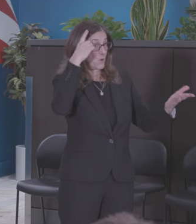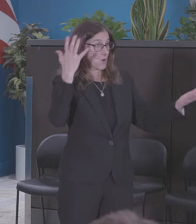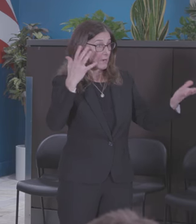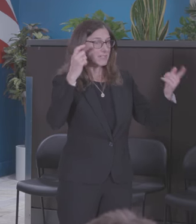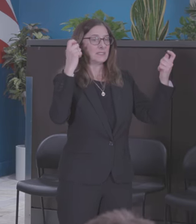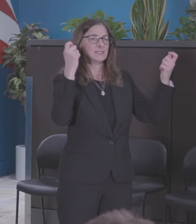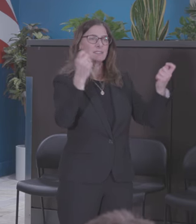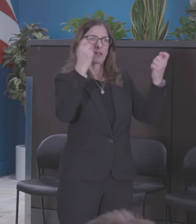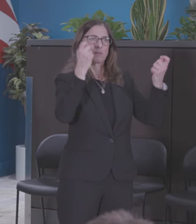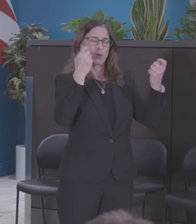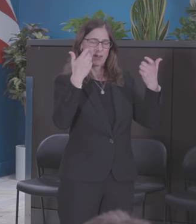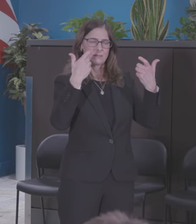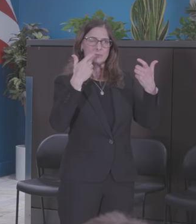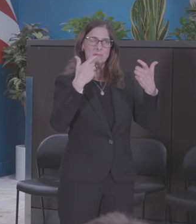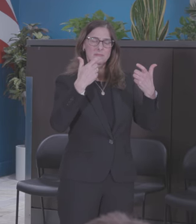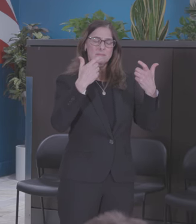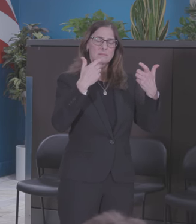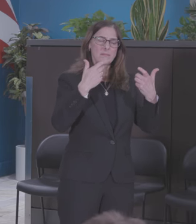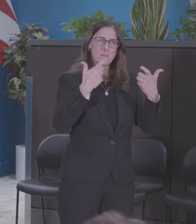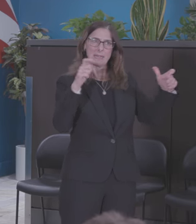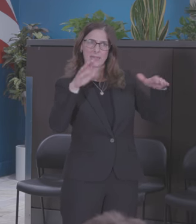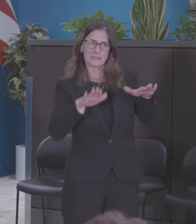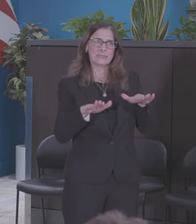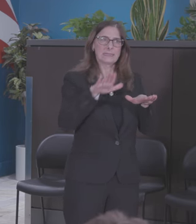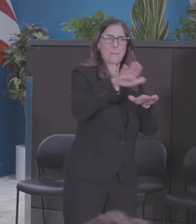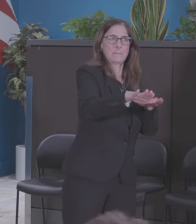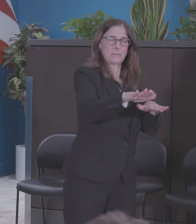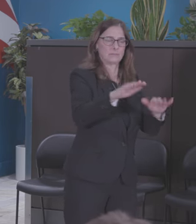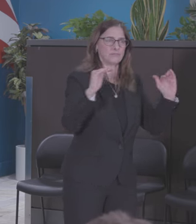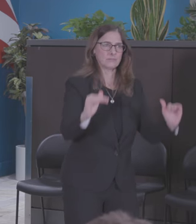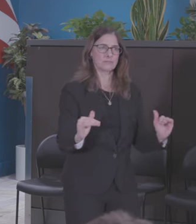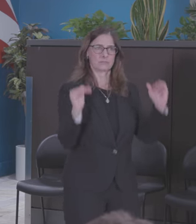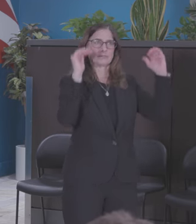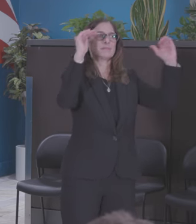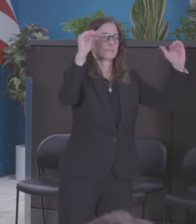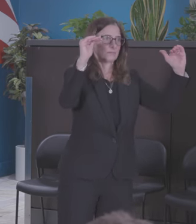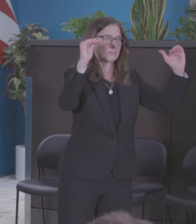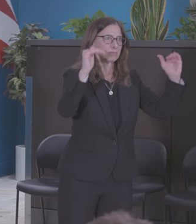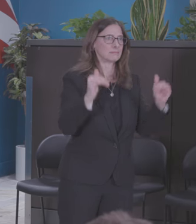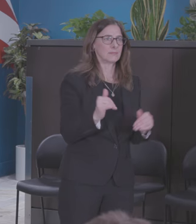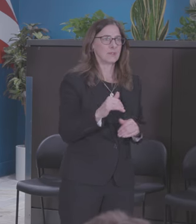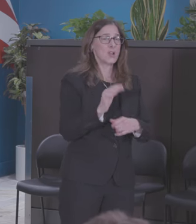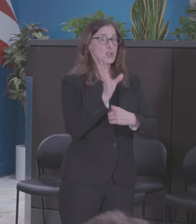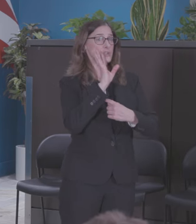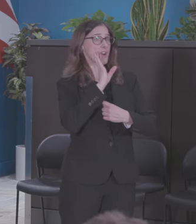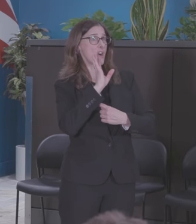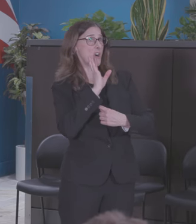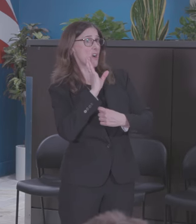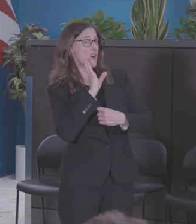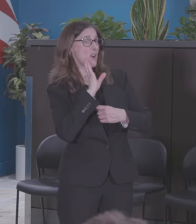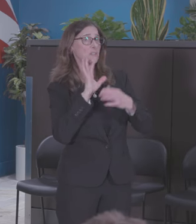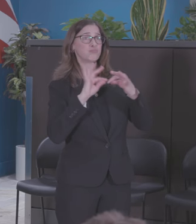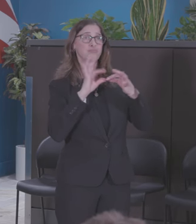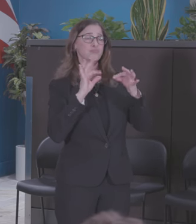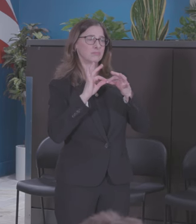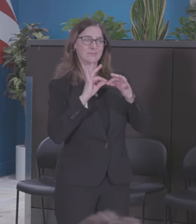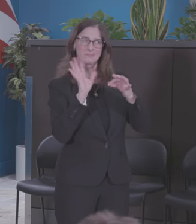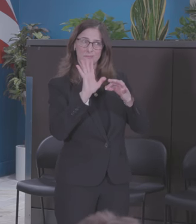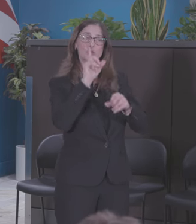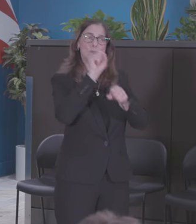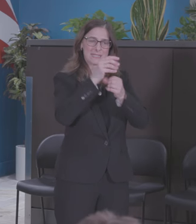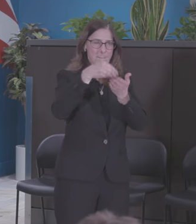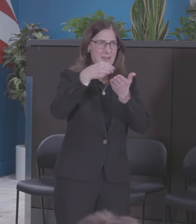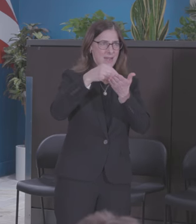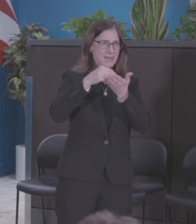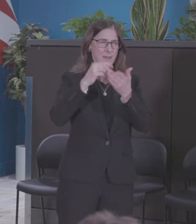us. And not just with sentiments, but by putting forth the largest targeted investment